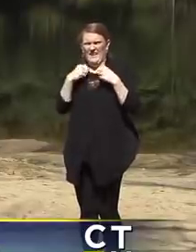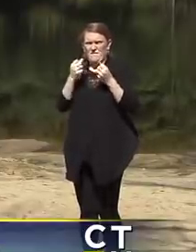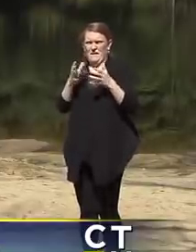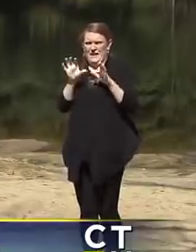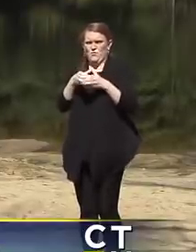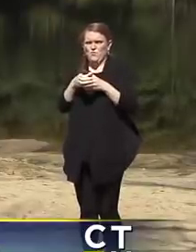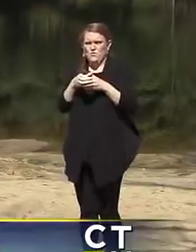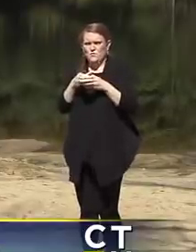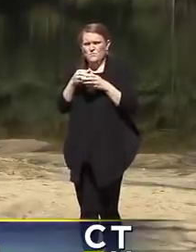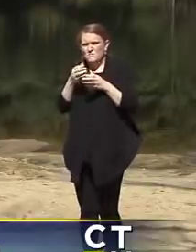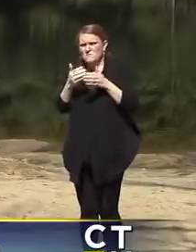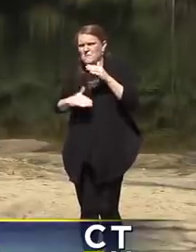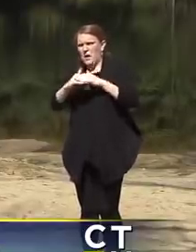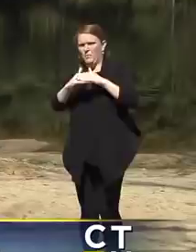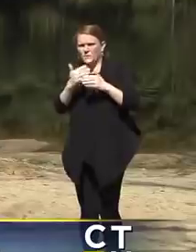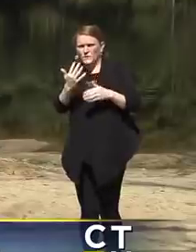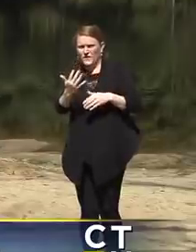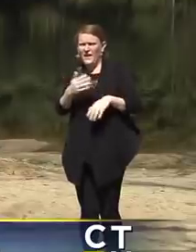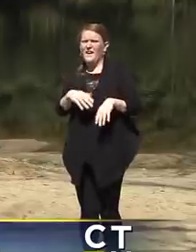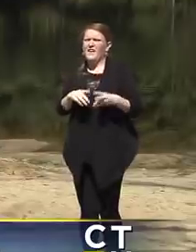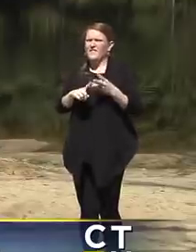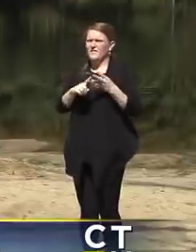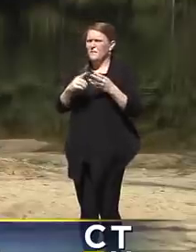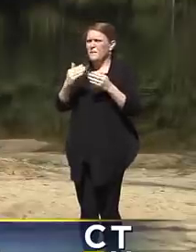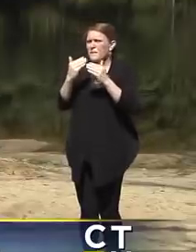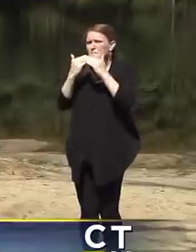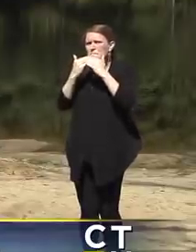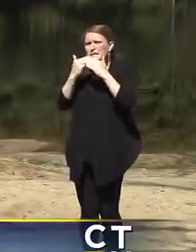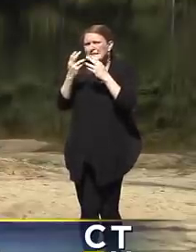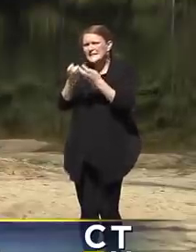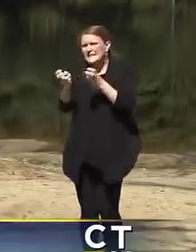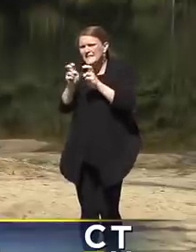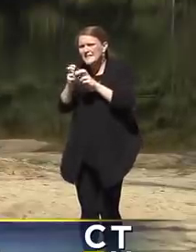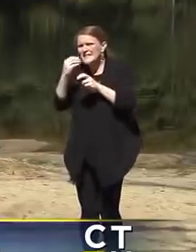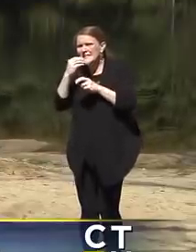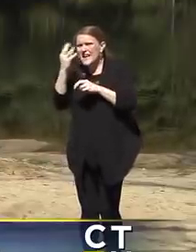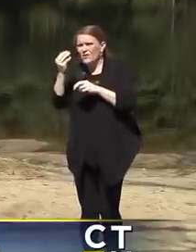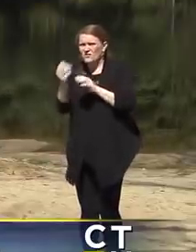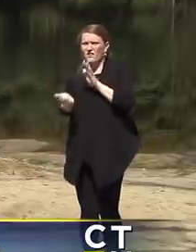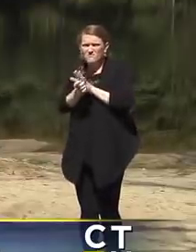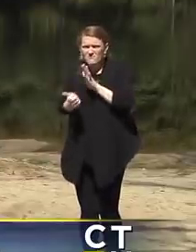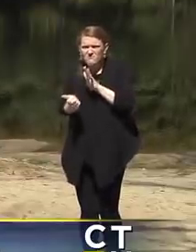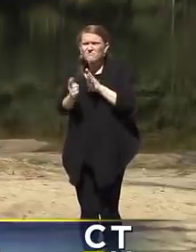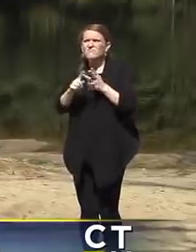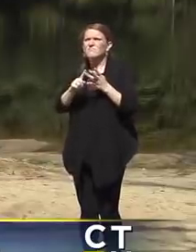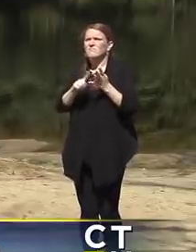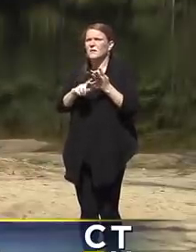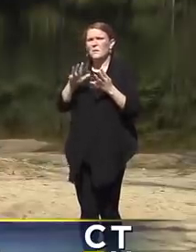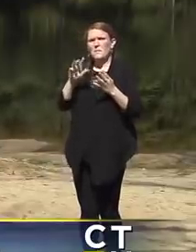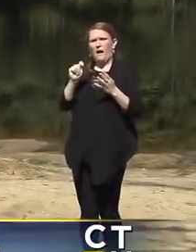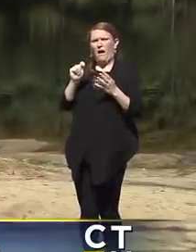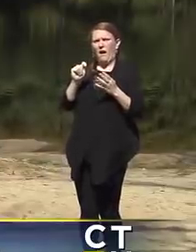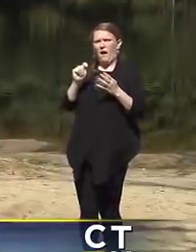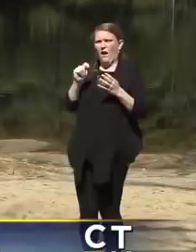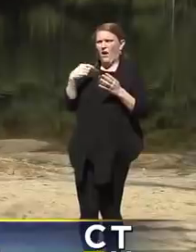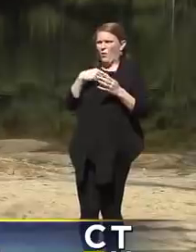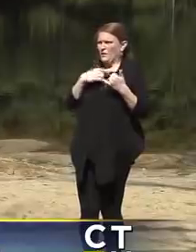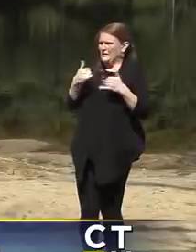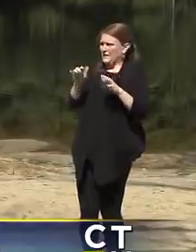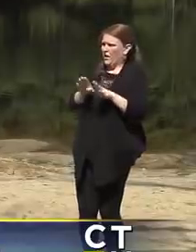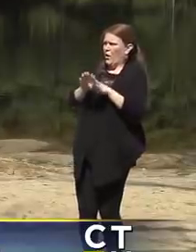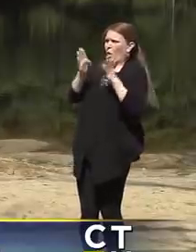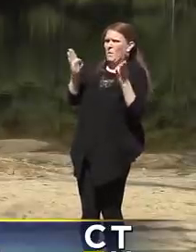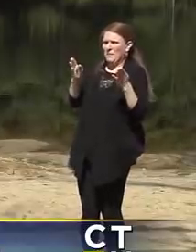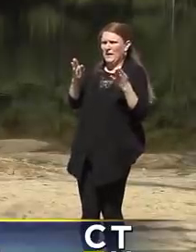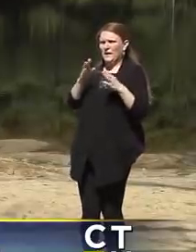parks to keep these focused on providing outdoor recreation as a solitary enjoyment or with